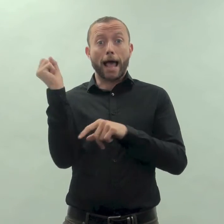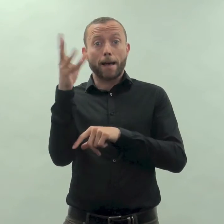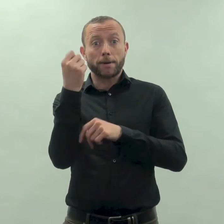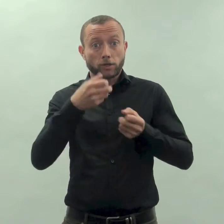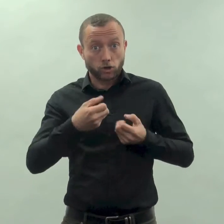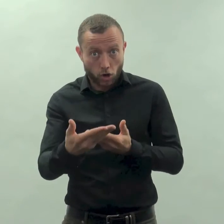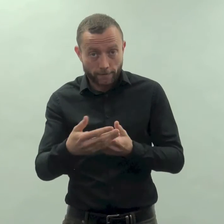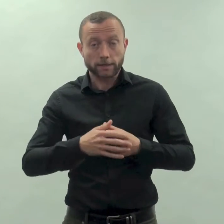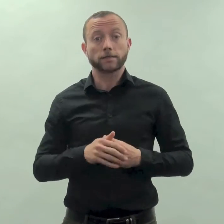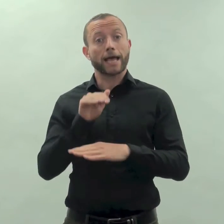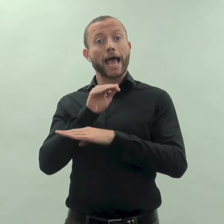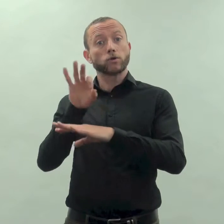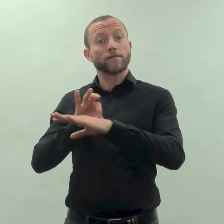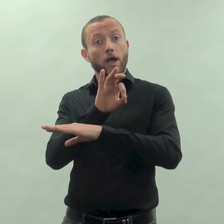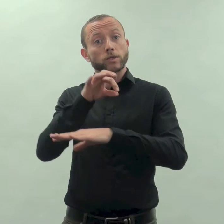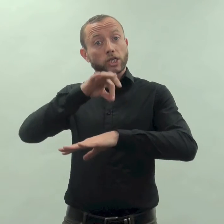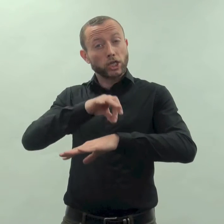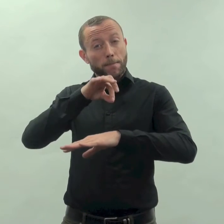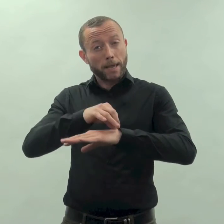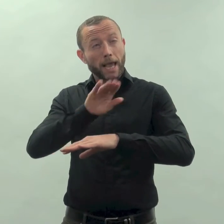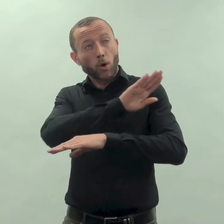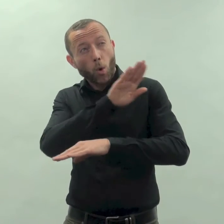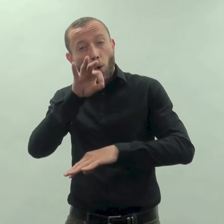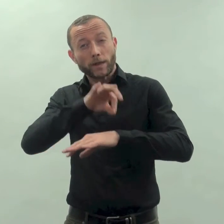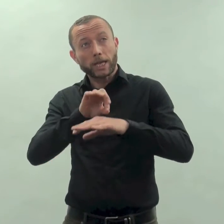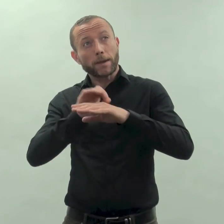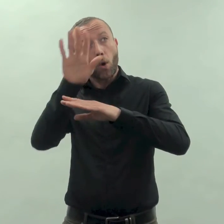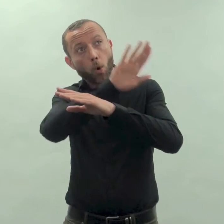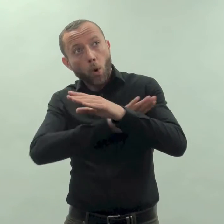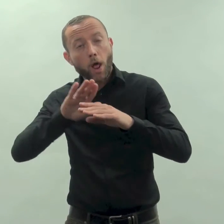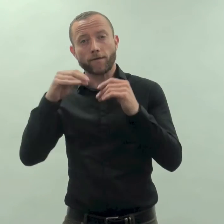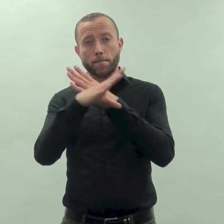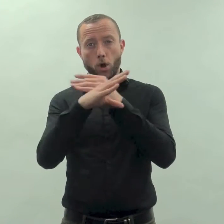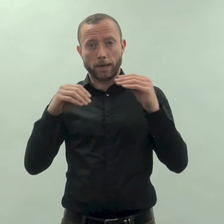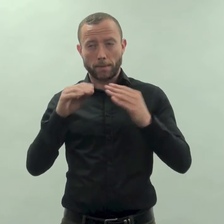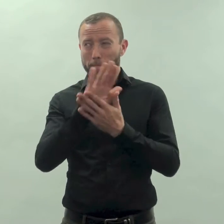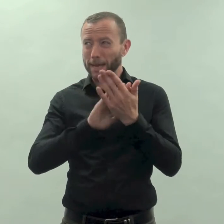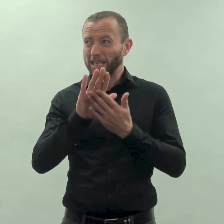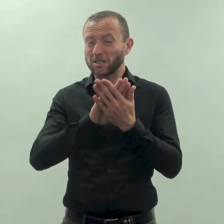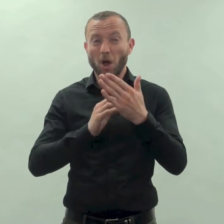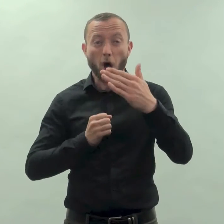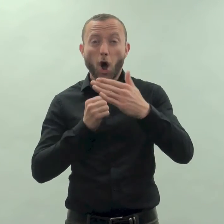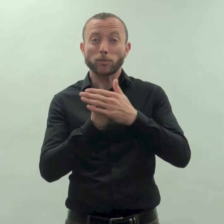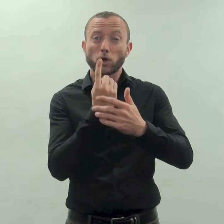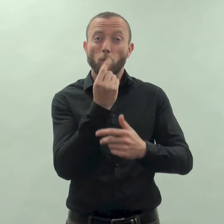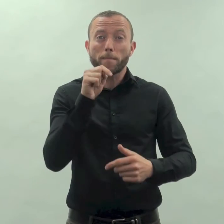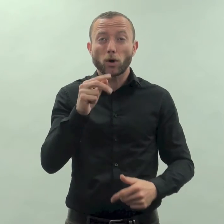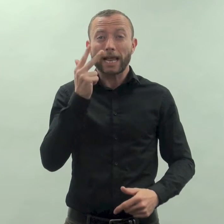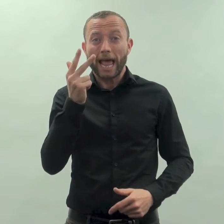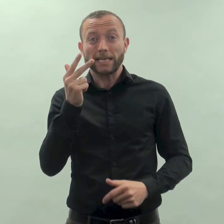services, out-of-hours GP services and every GP practice, meaning that up to 1.8 million